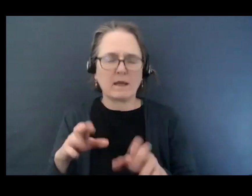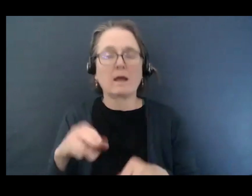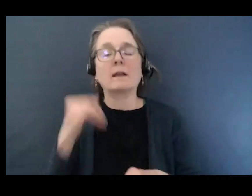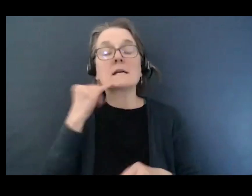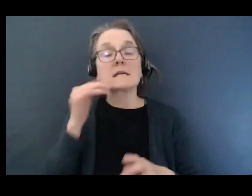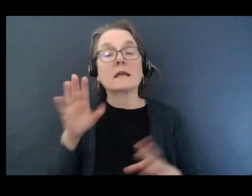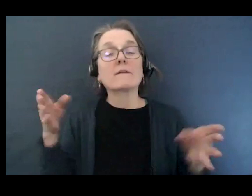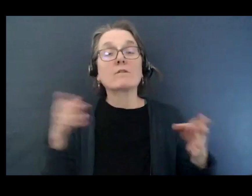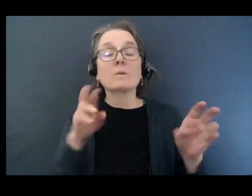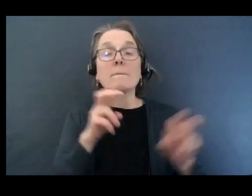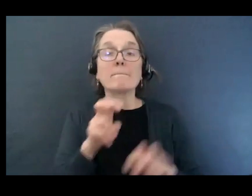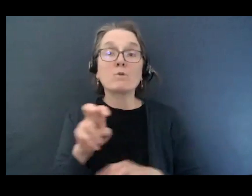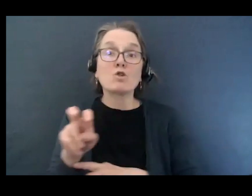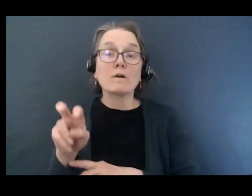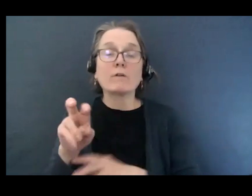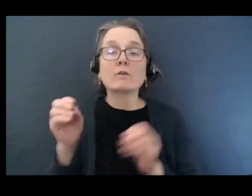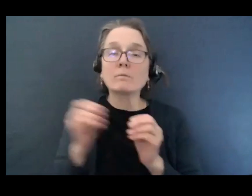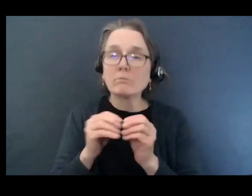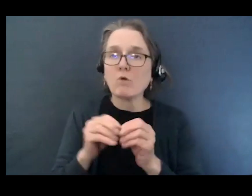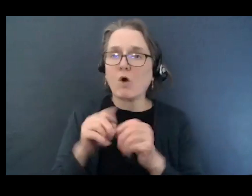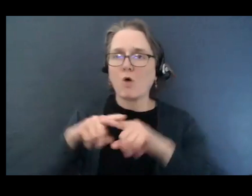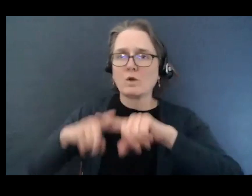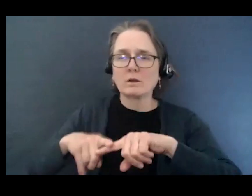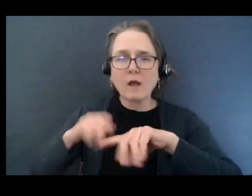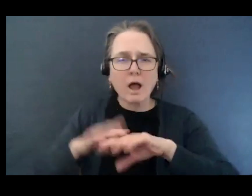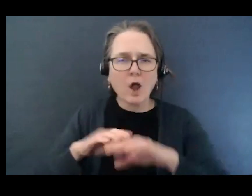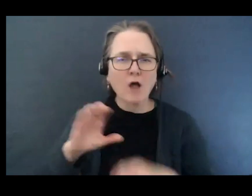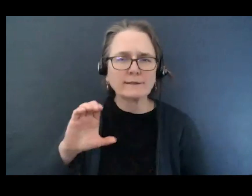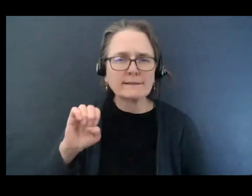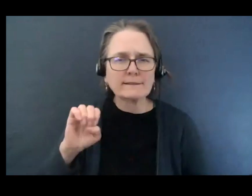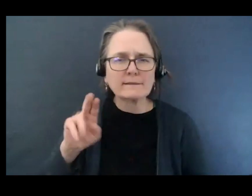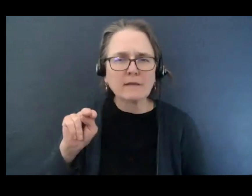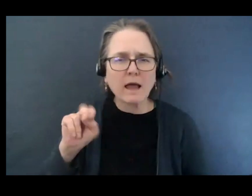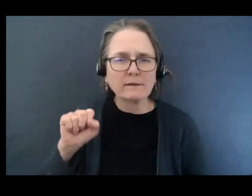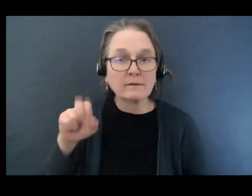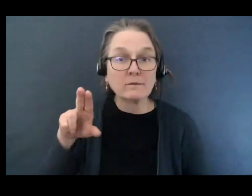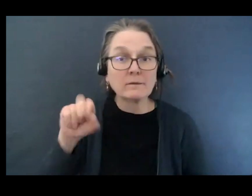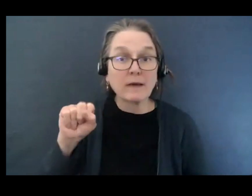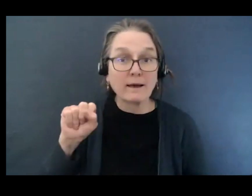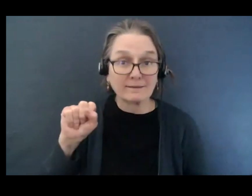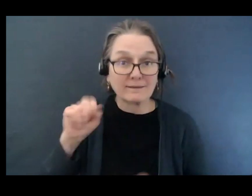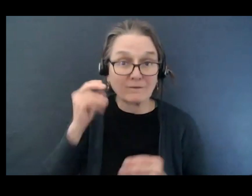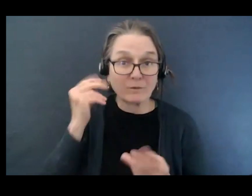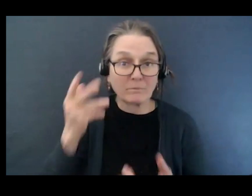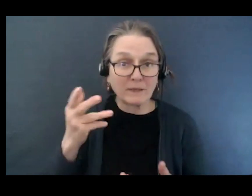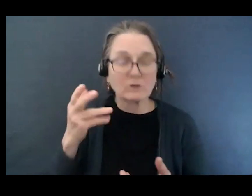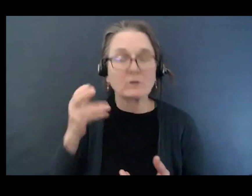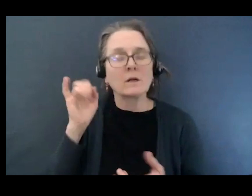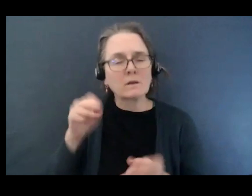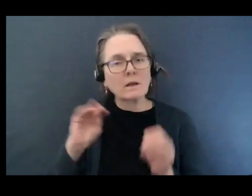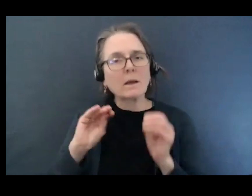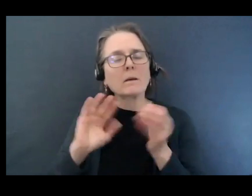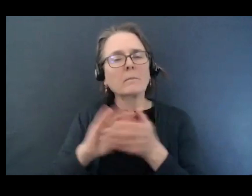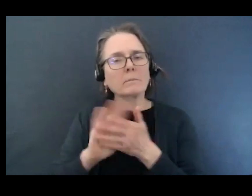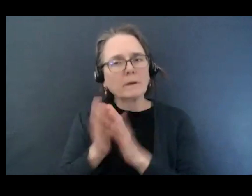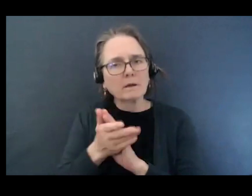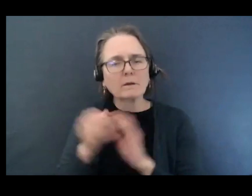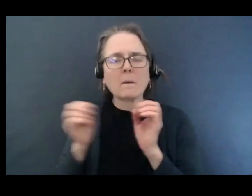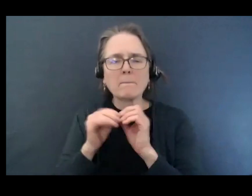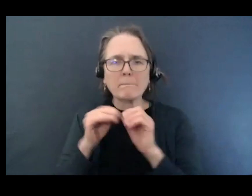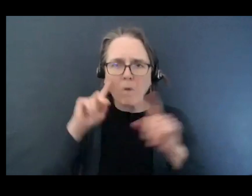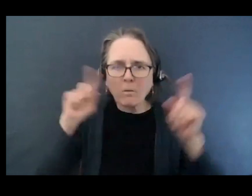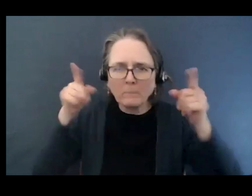towards aggregated census block data for the American Community Survey. You can get a little more